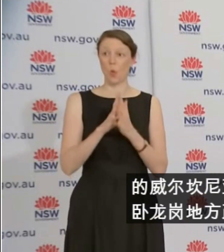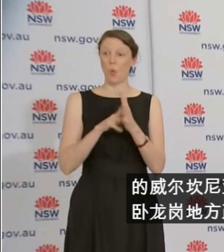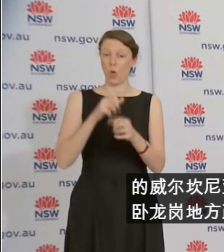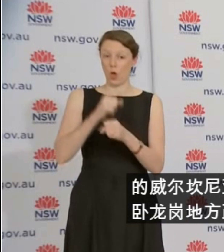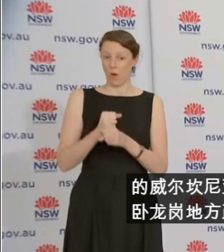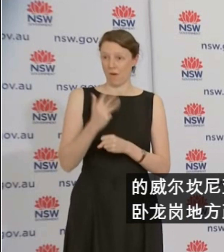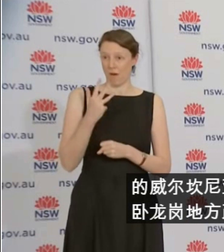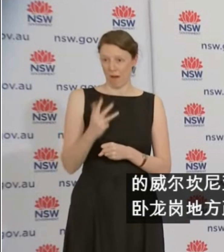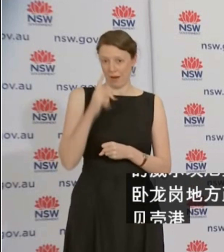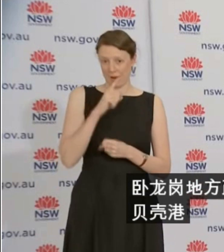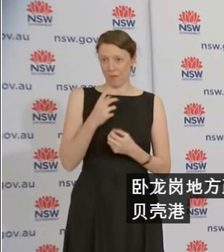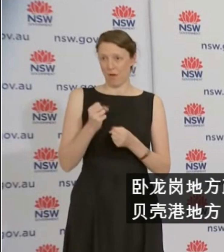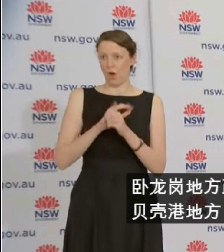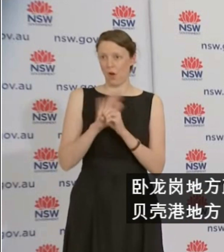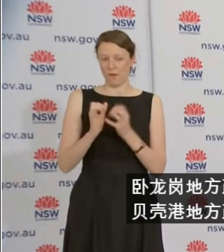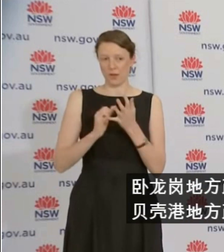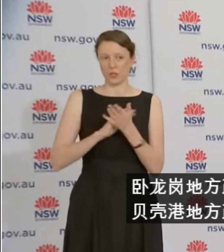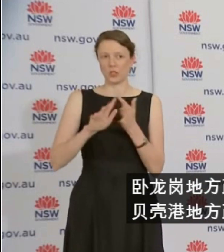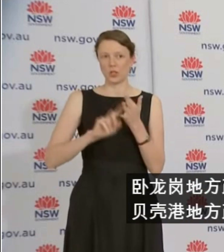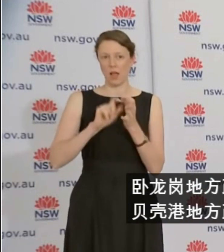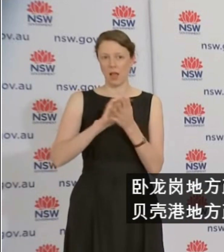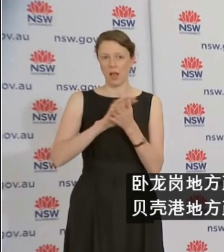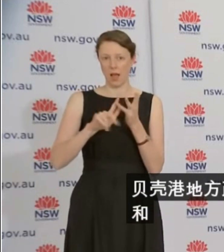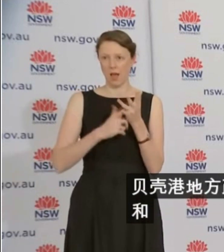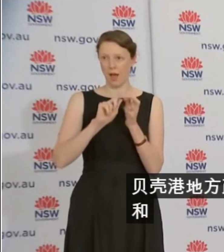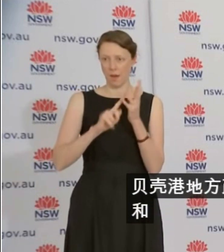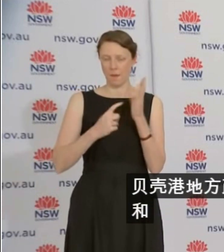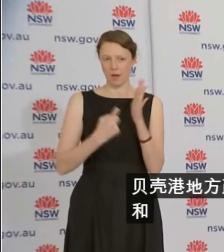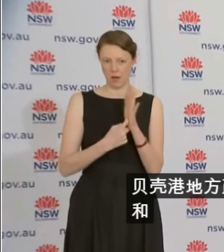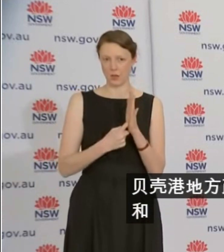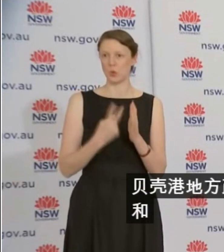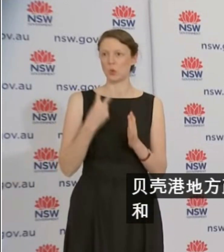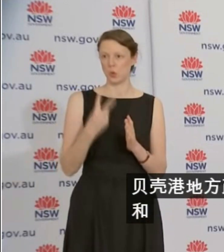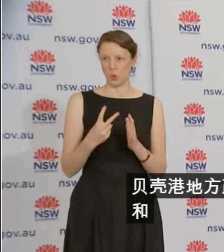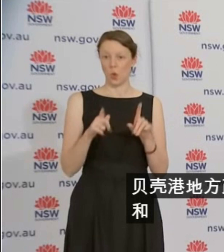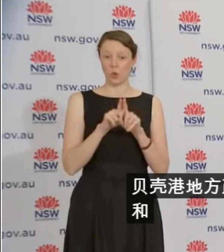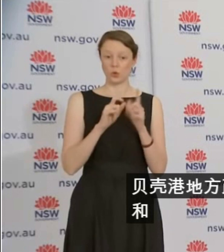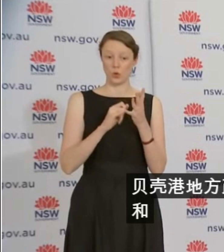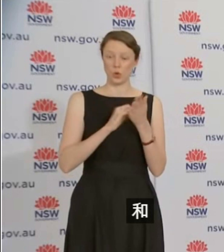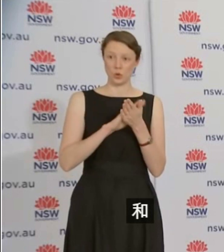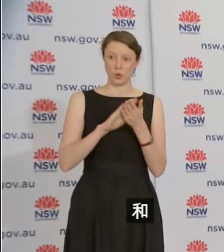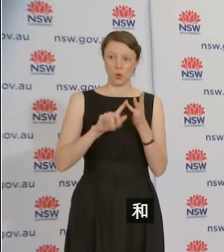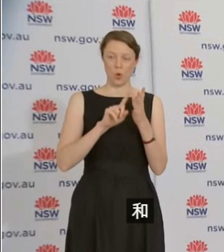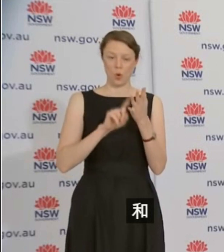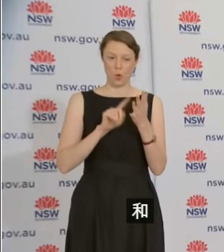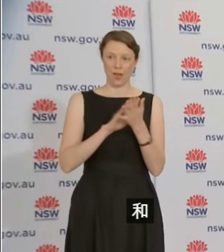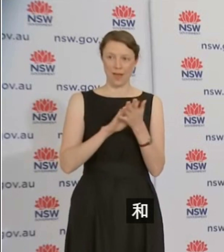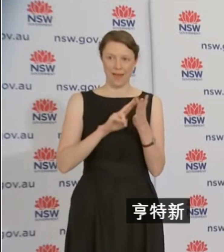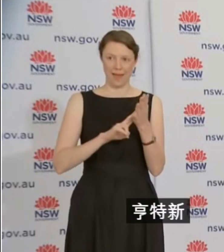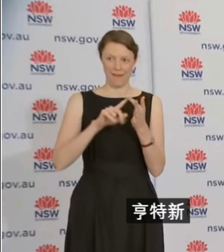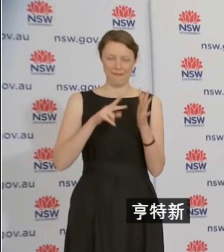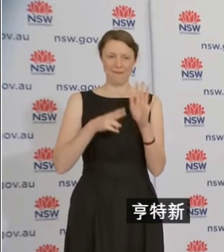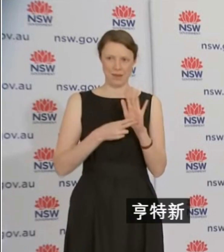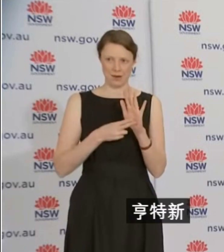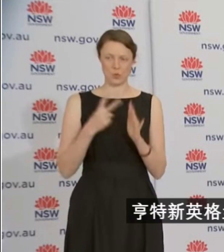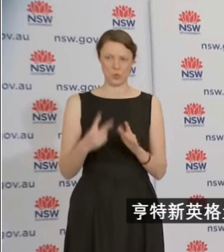government area, 2 in the Shell Harbour local government area and 2 cases in the Shoalhaven local government area. In